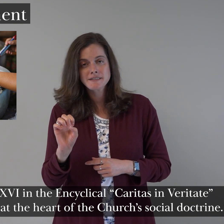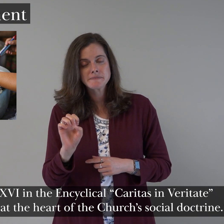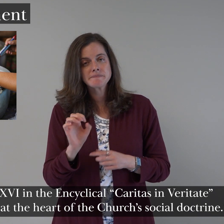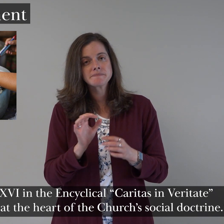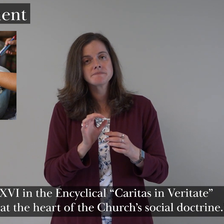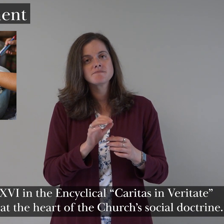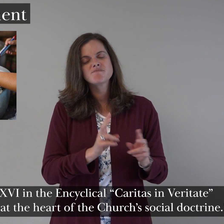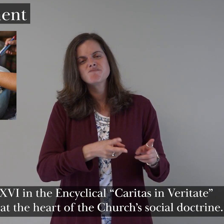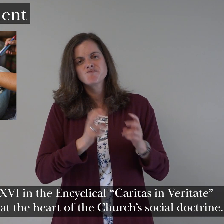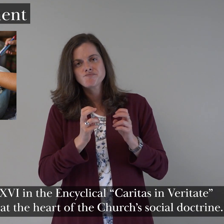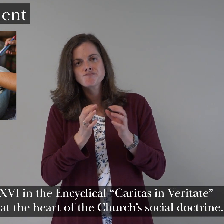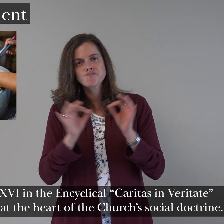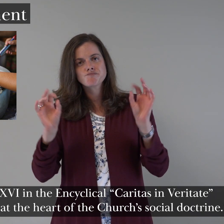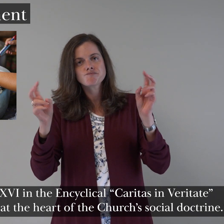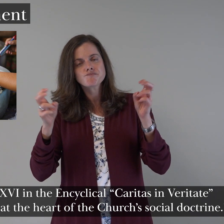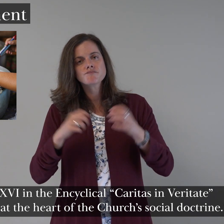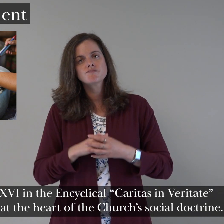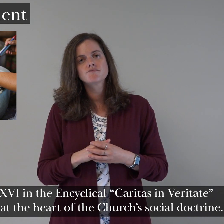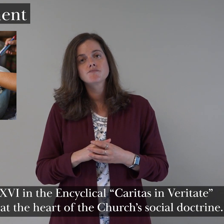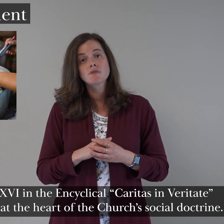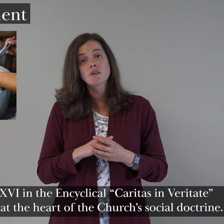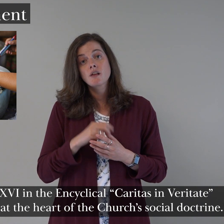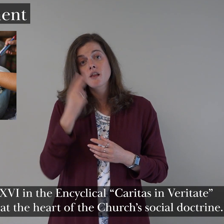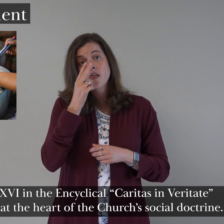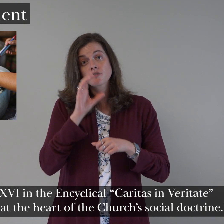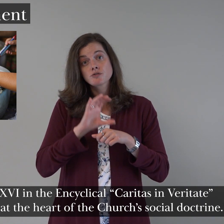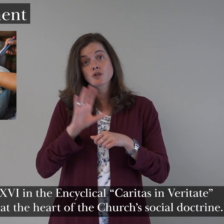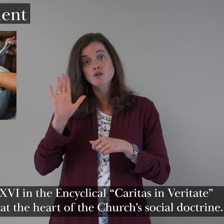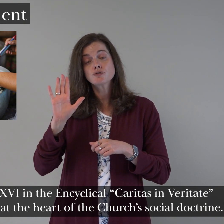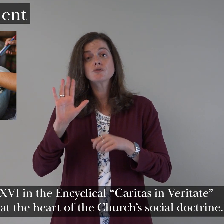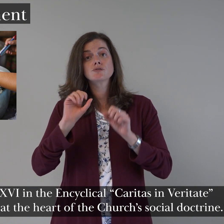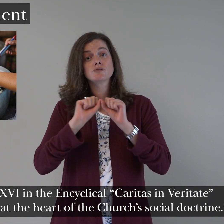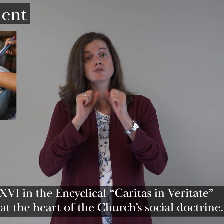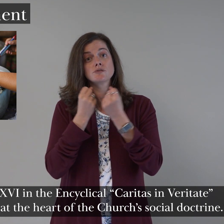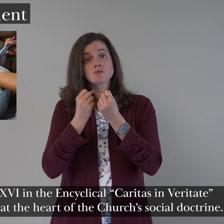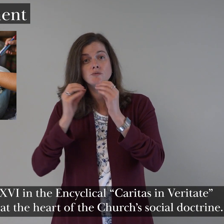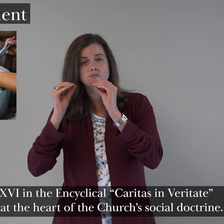Charity is at the heart of the Church's social doctrine